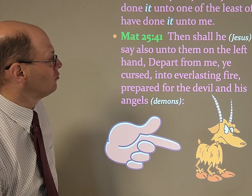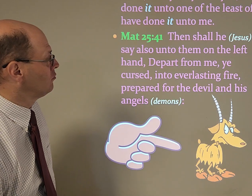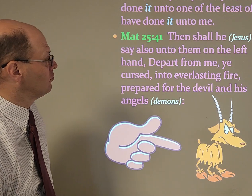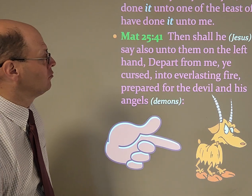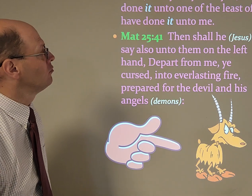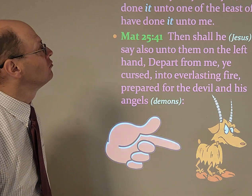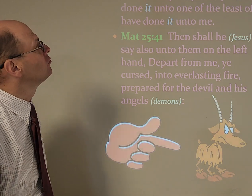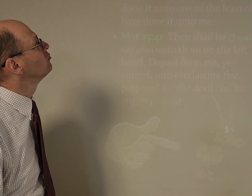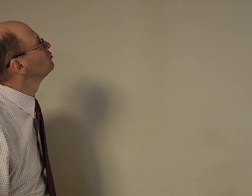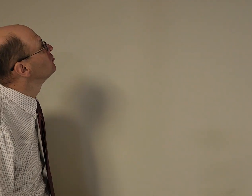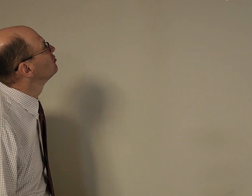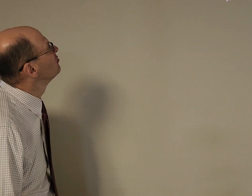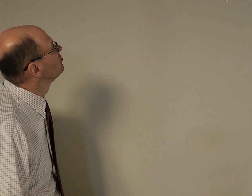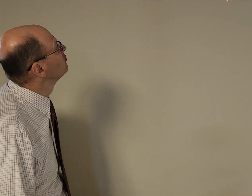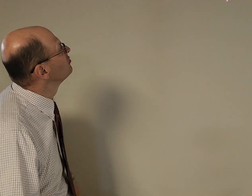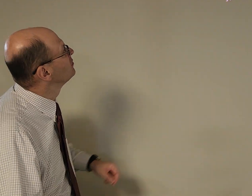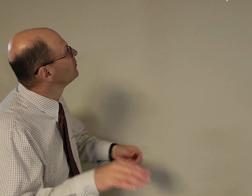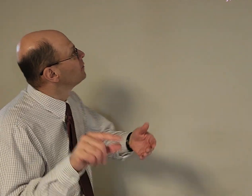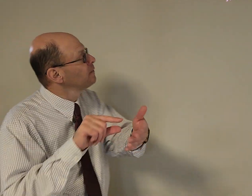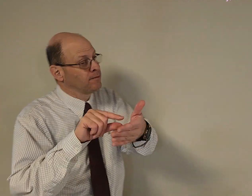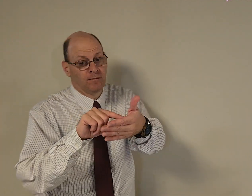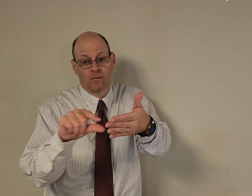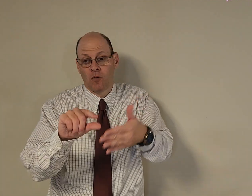So depart from him. That's what he said. Verse 42,